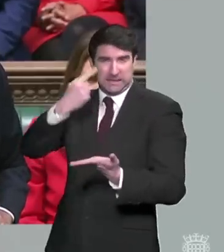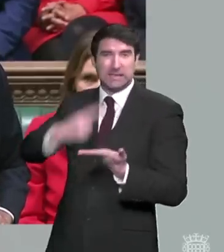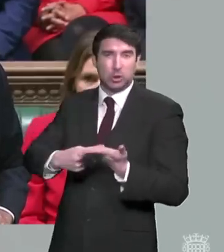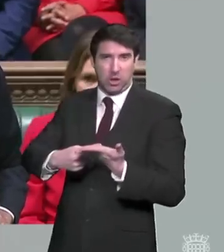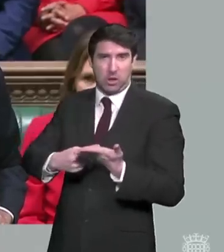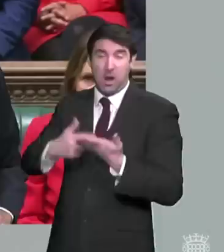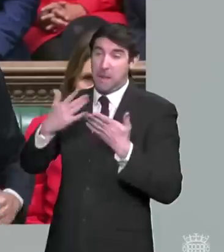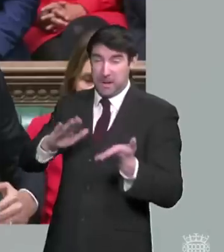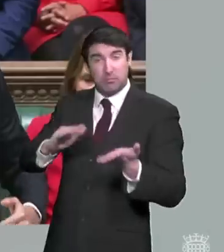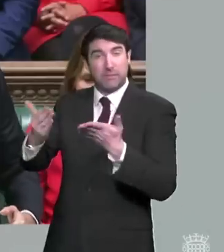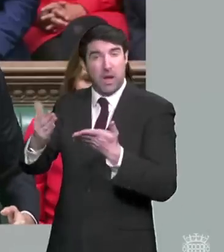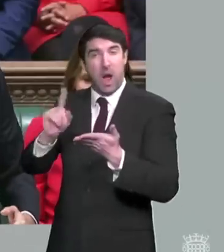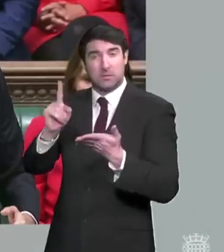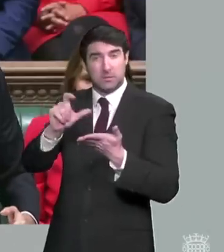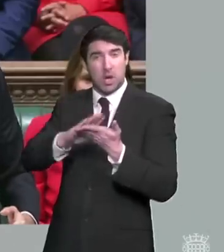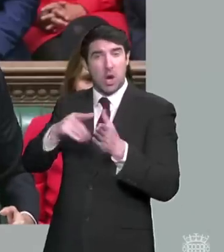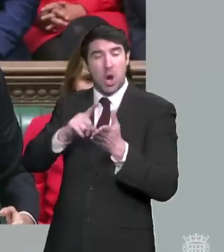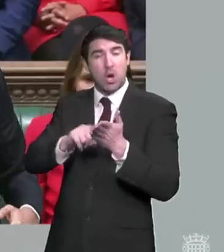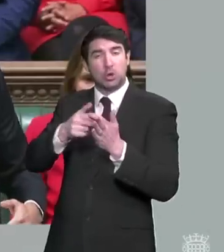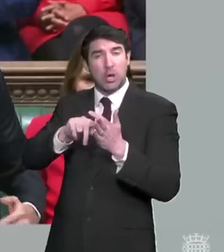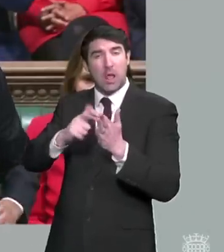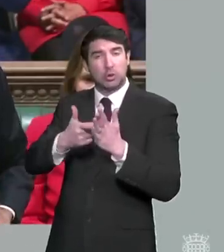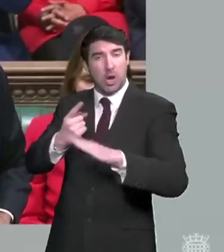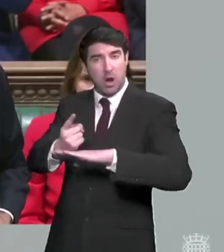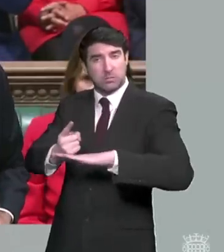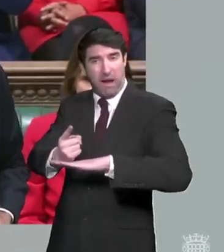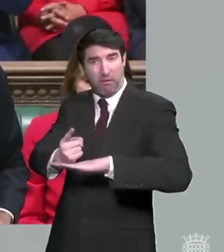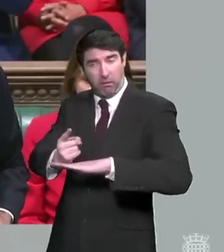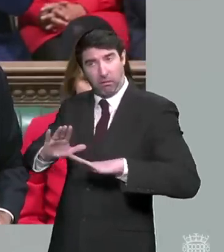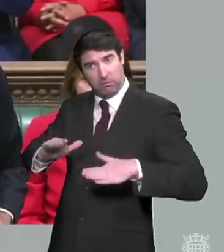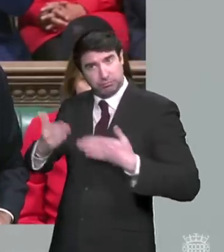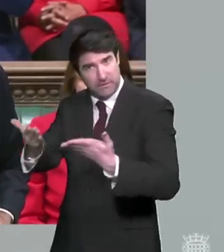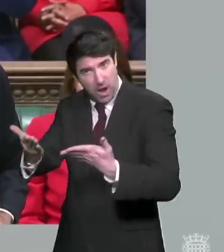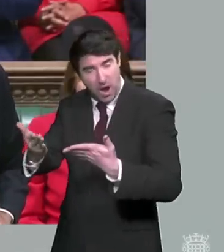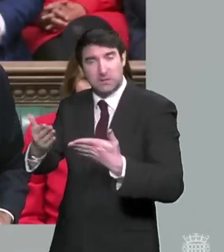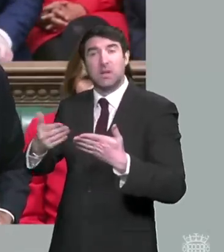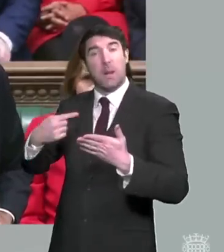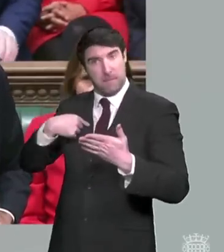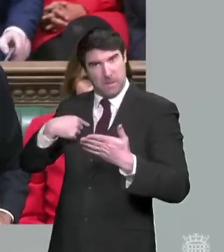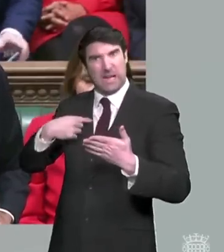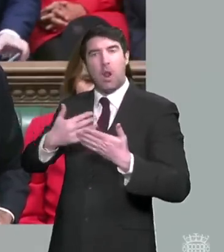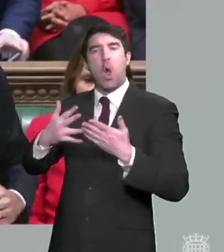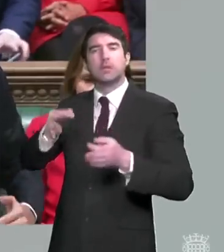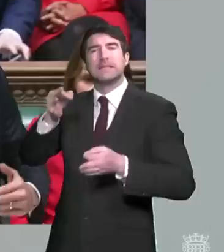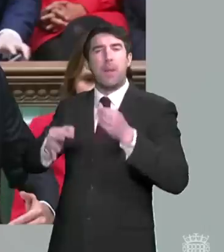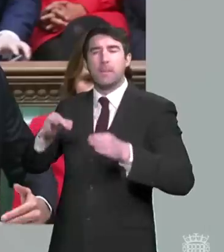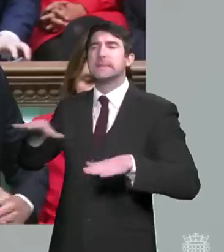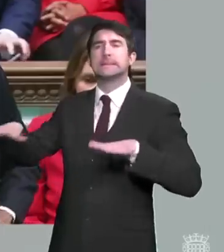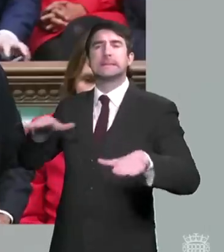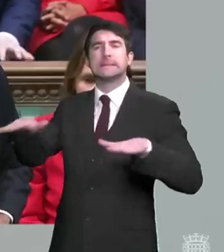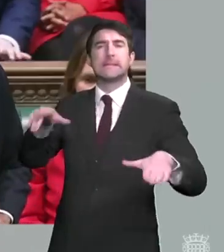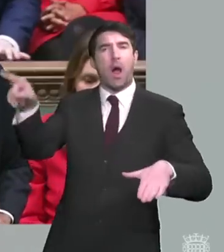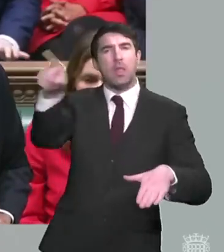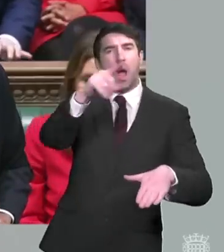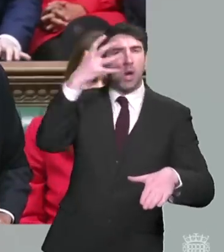provided Challenger tanks and being one of the first countries to do so, which catalysed the provision of tanks from other nations as well, but also today